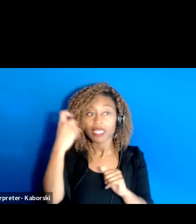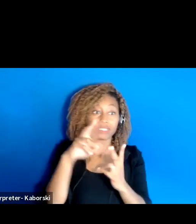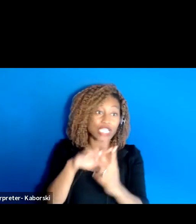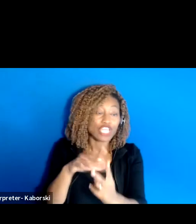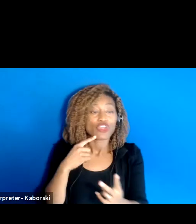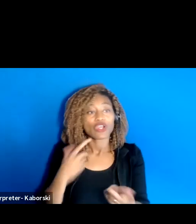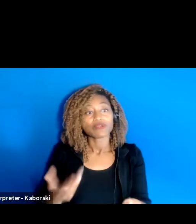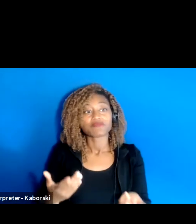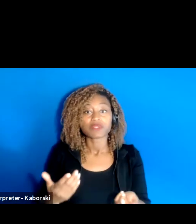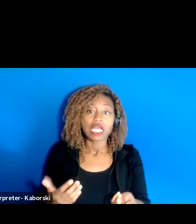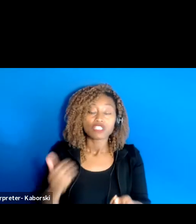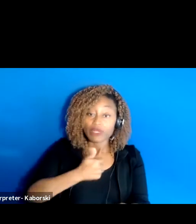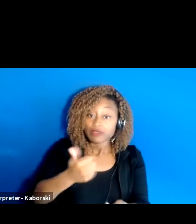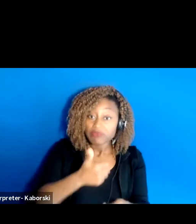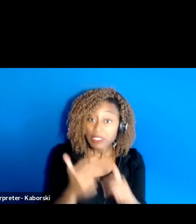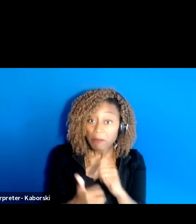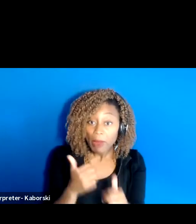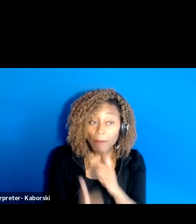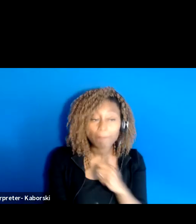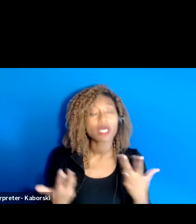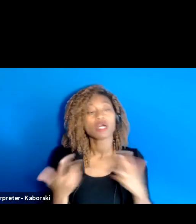were transportation issues in rural